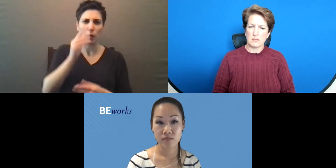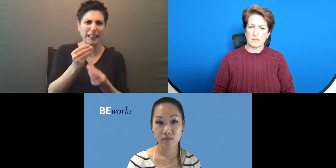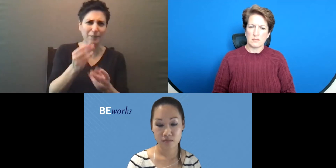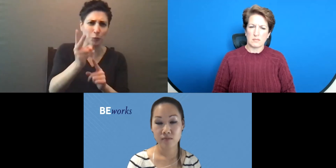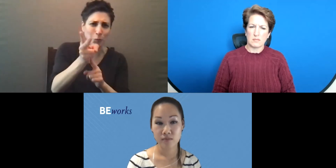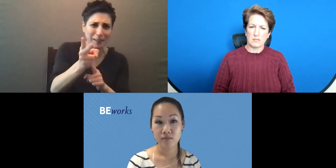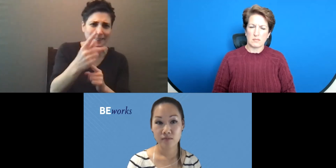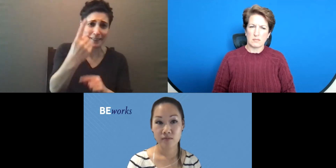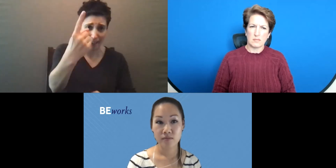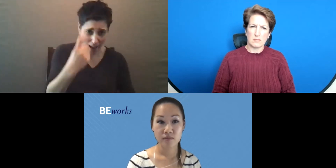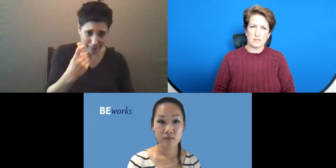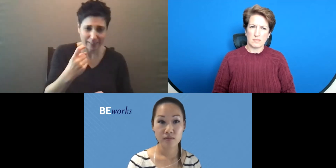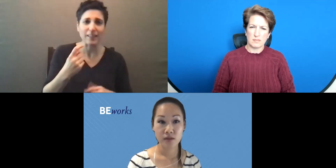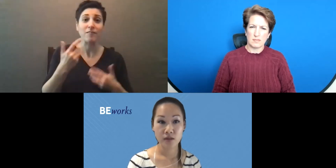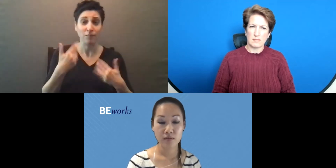contest.